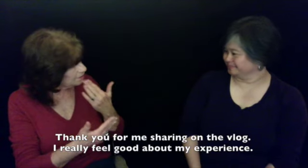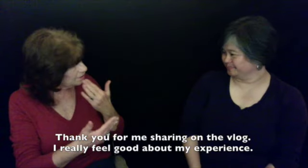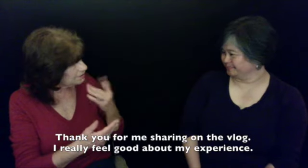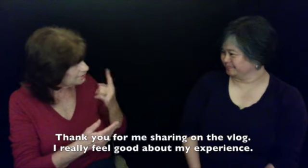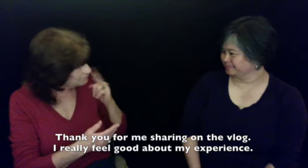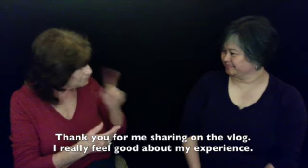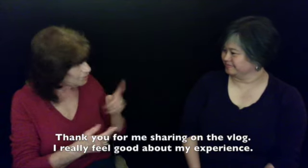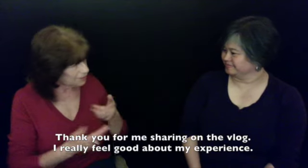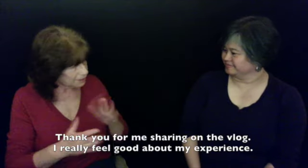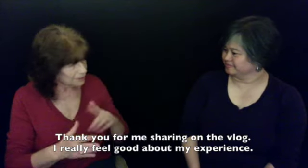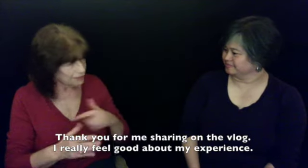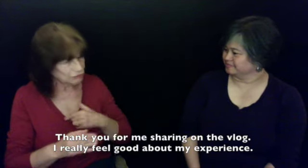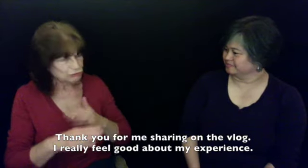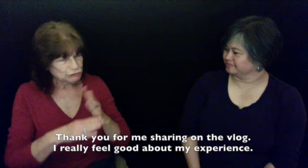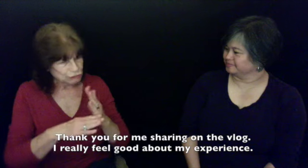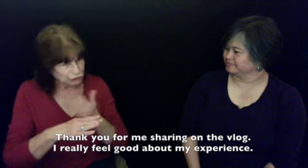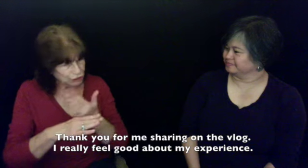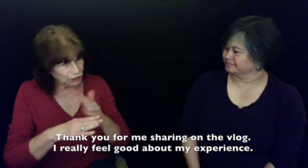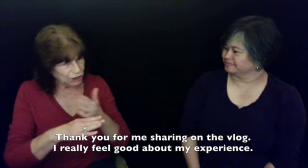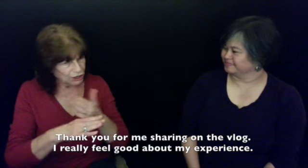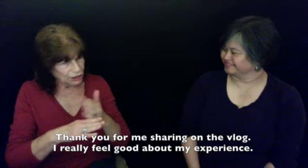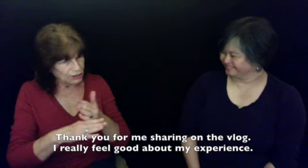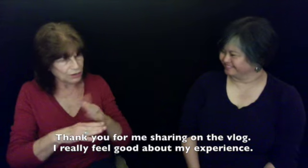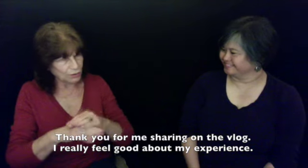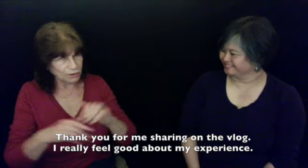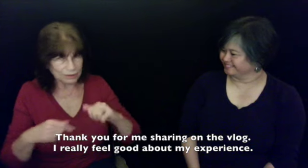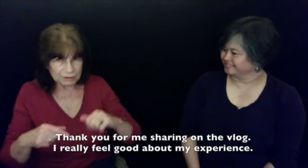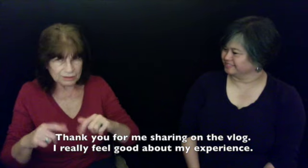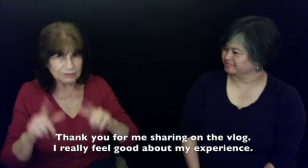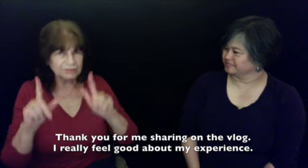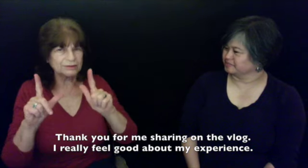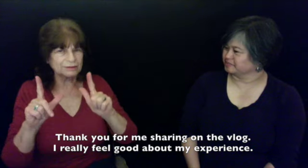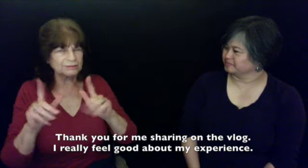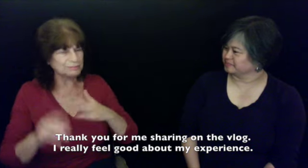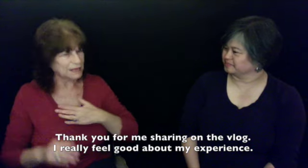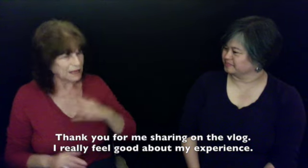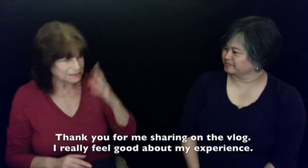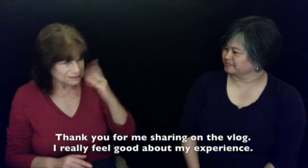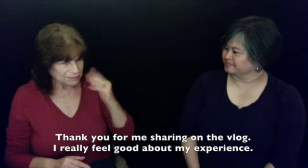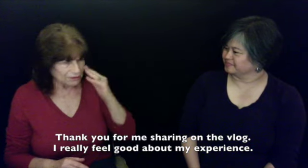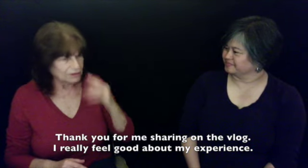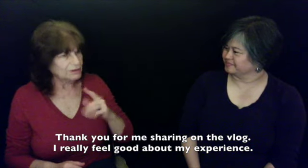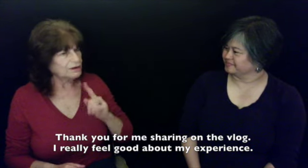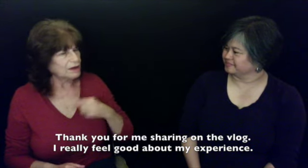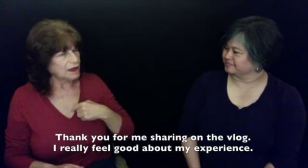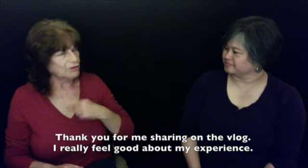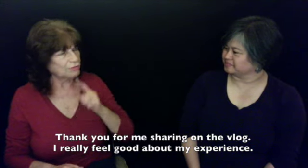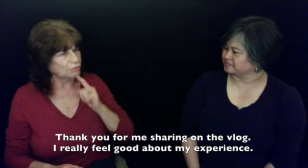Thank you for sharing on the vlog. I really feel good about my experience.